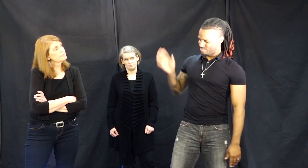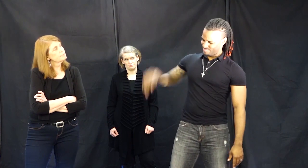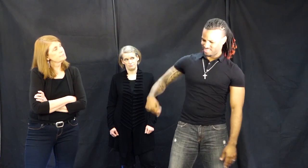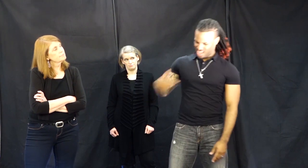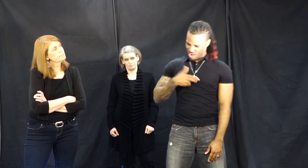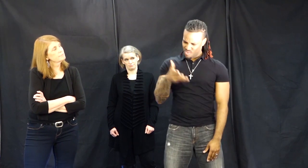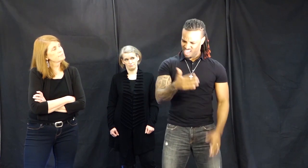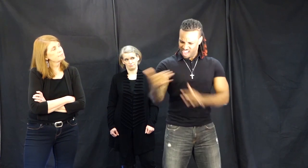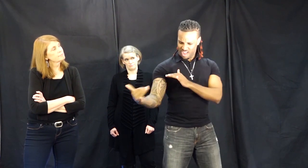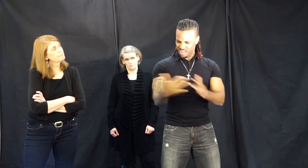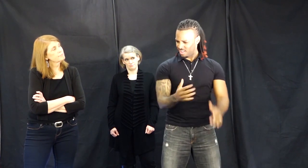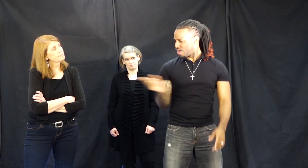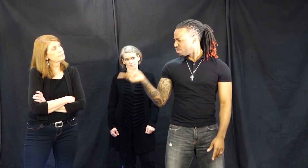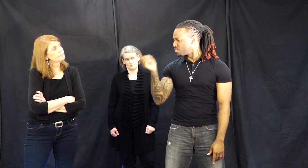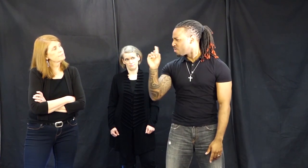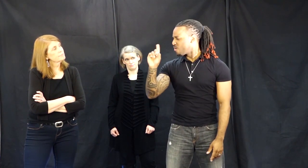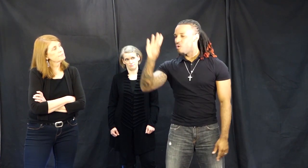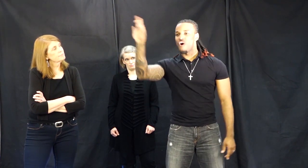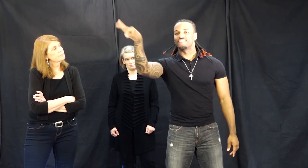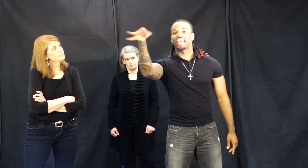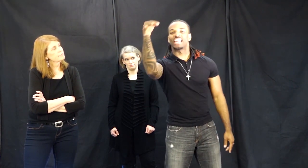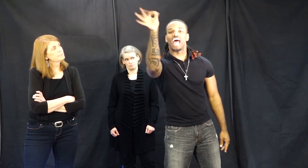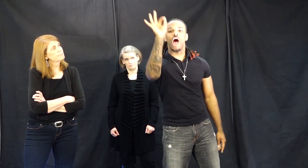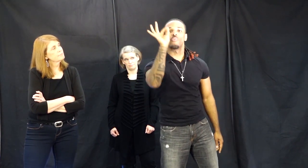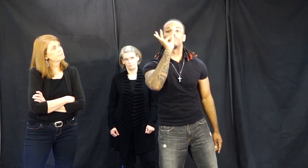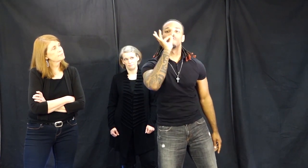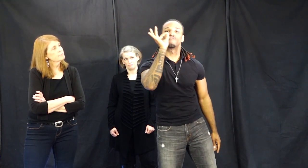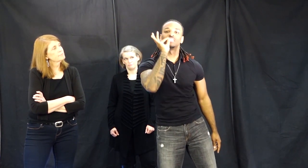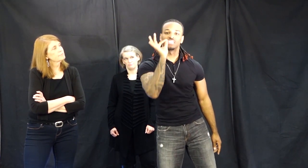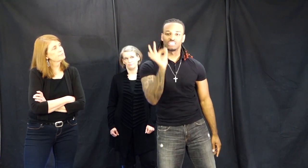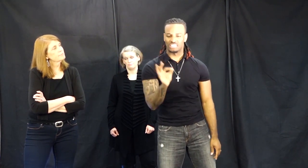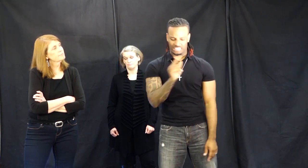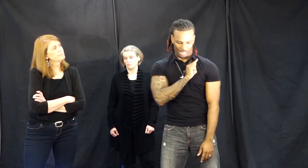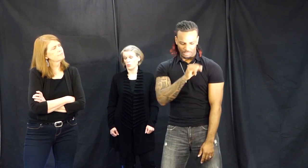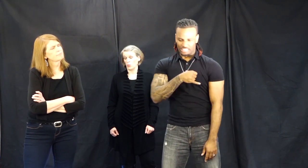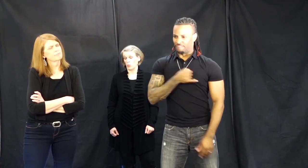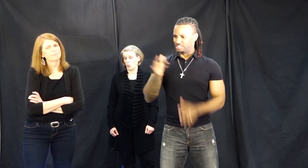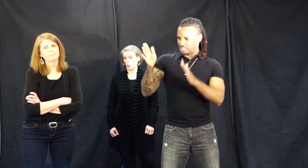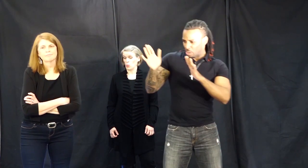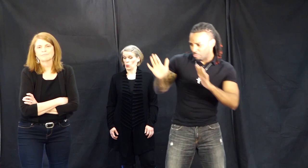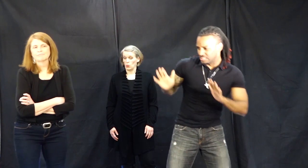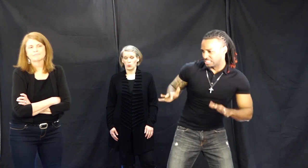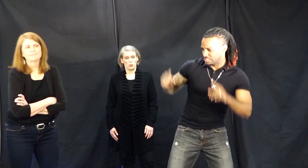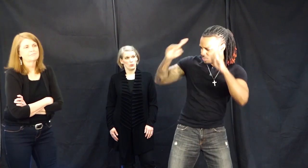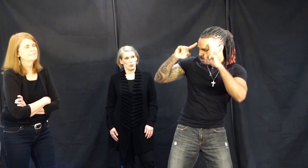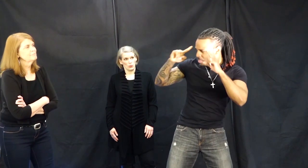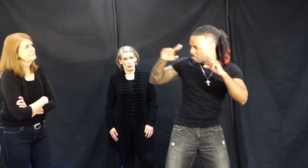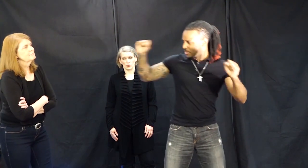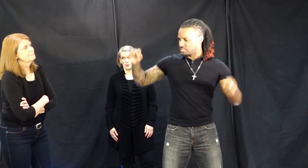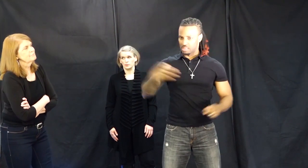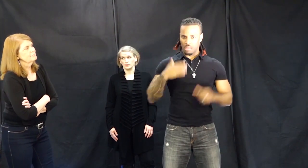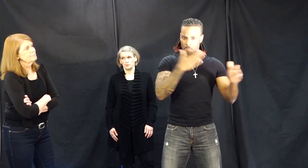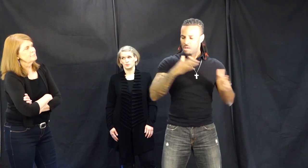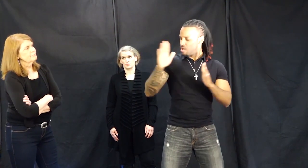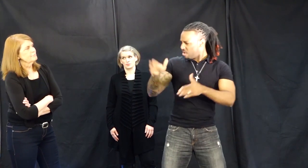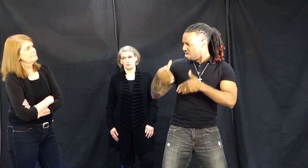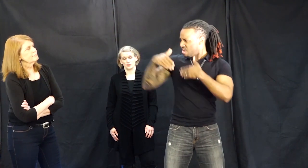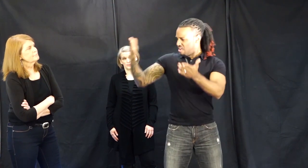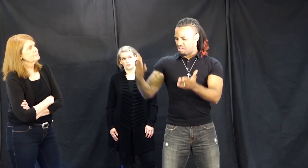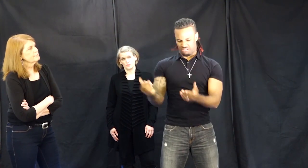man? We almost died in the trench while you were off getting high with the French. Thomas Jefferson always hesitant with the president, reticent. There